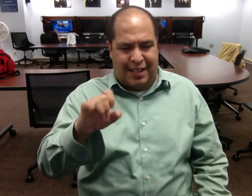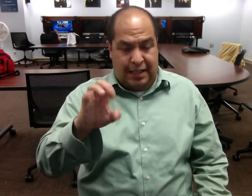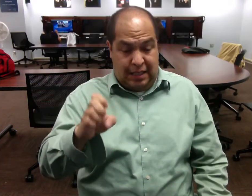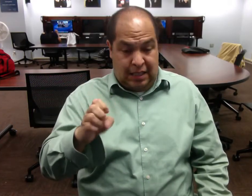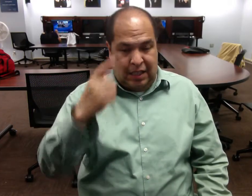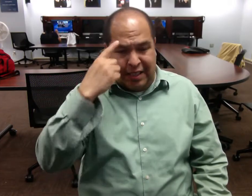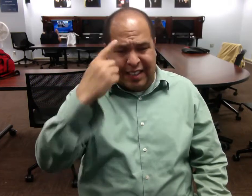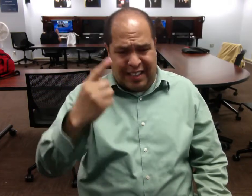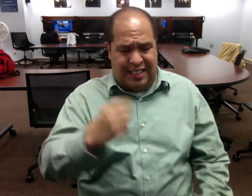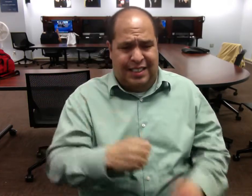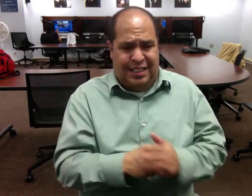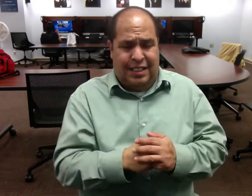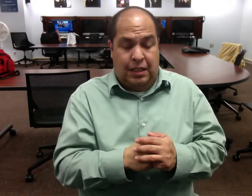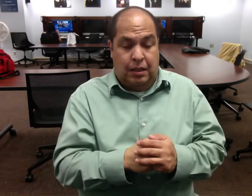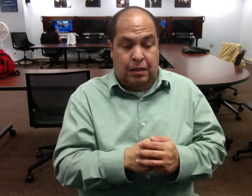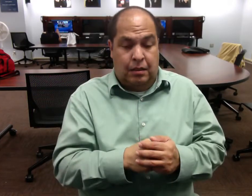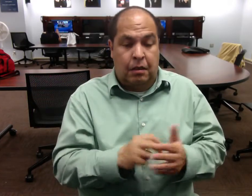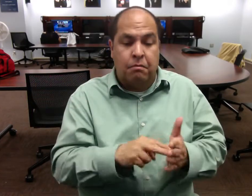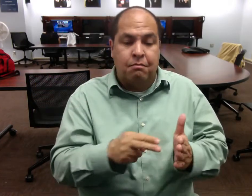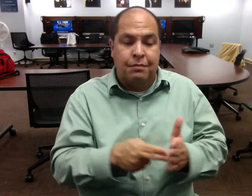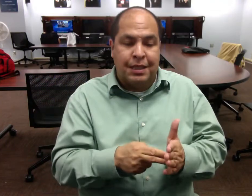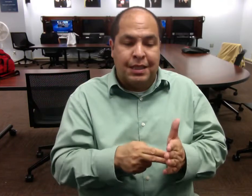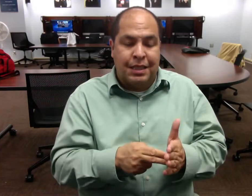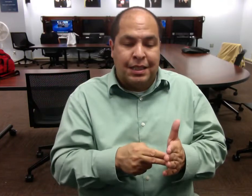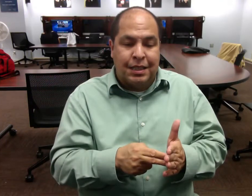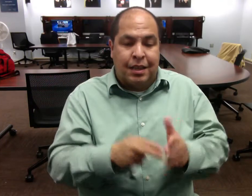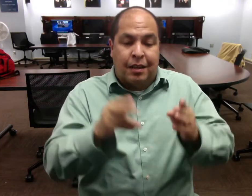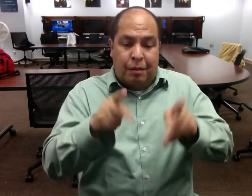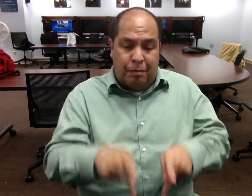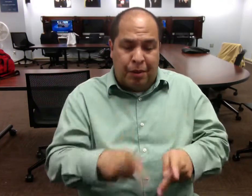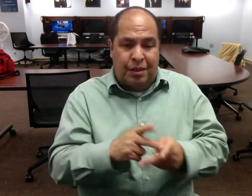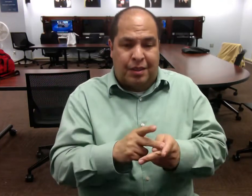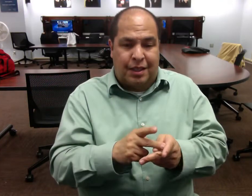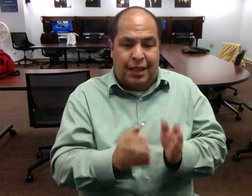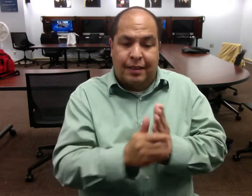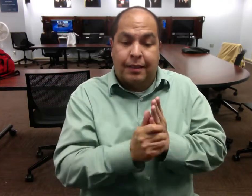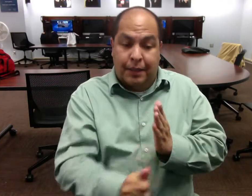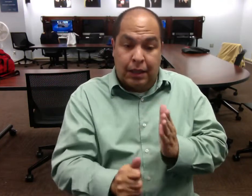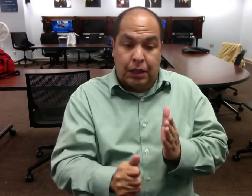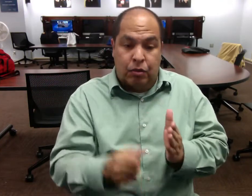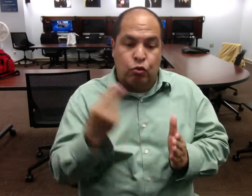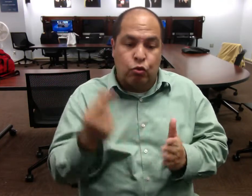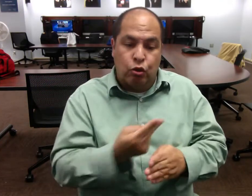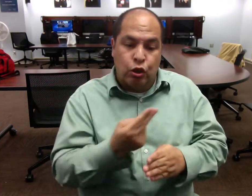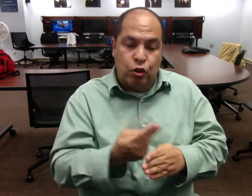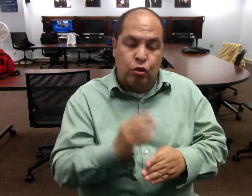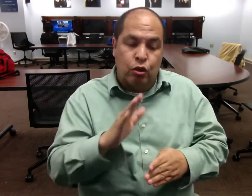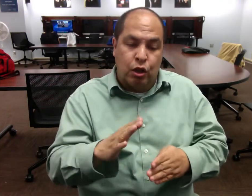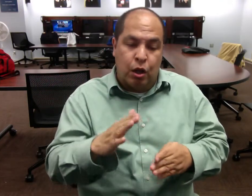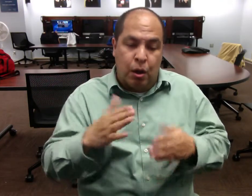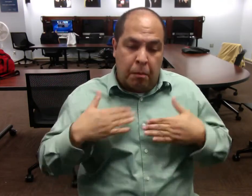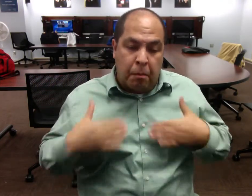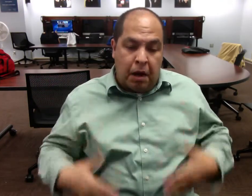with using their hands or body. This is common among athletes or dancers.